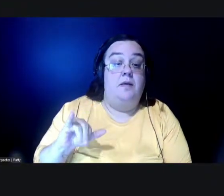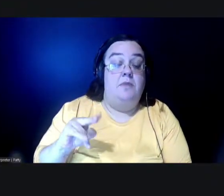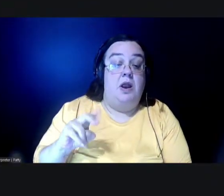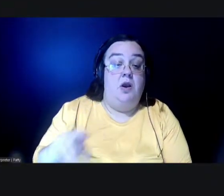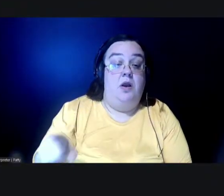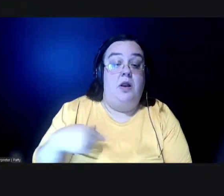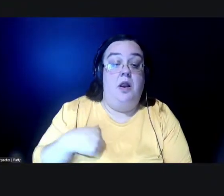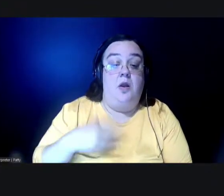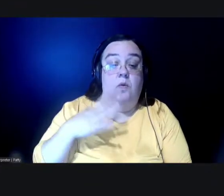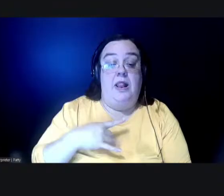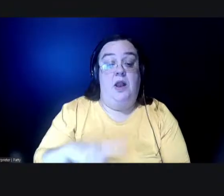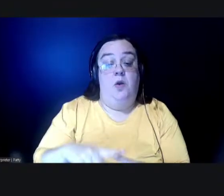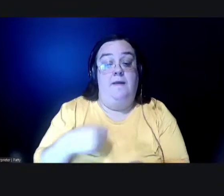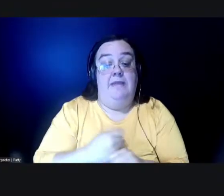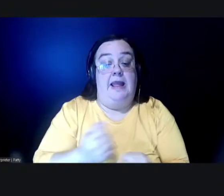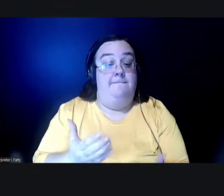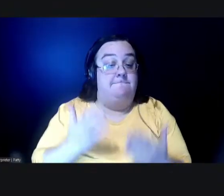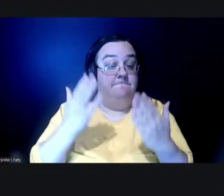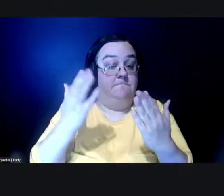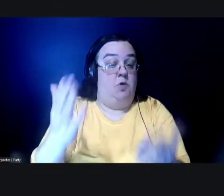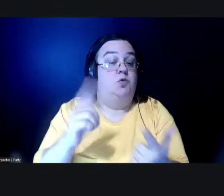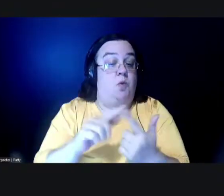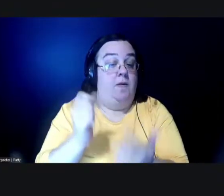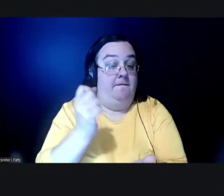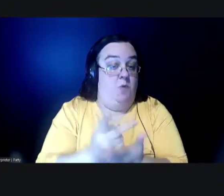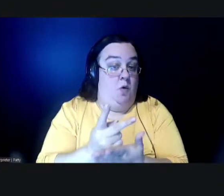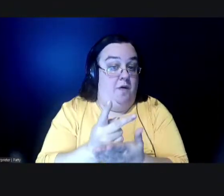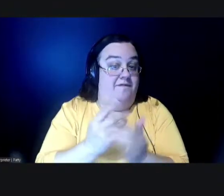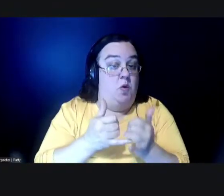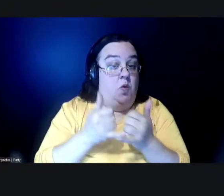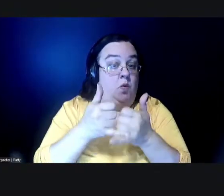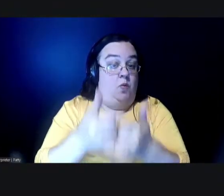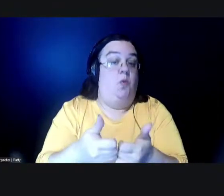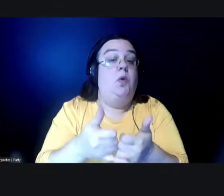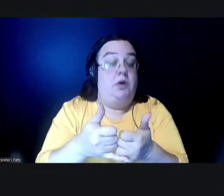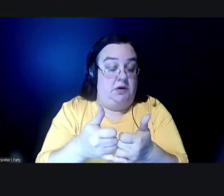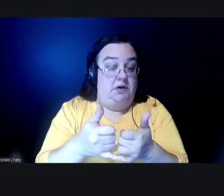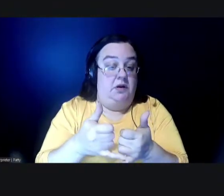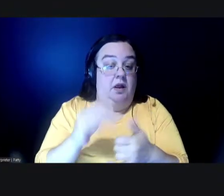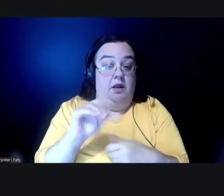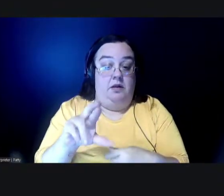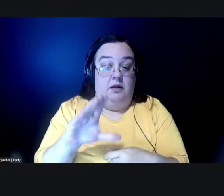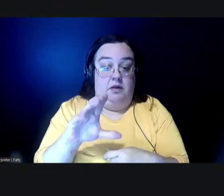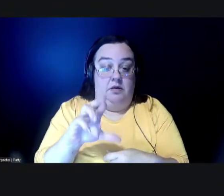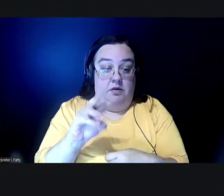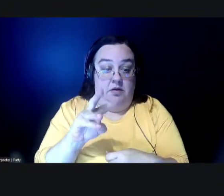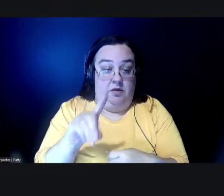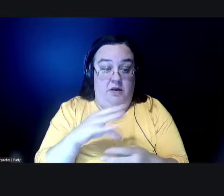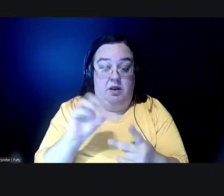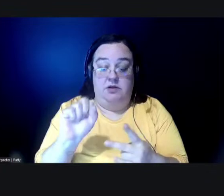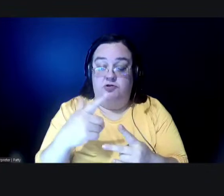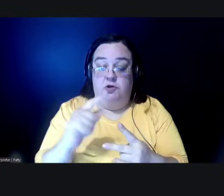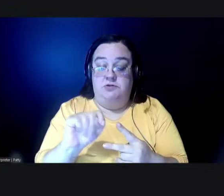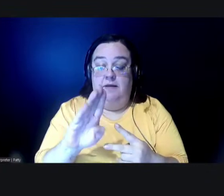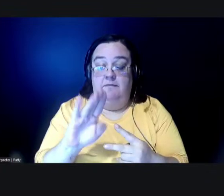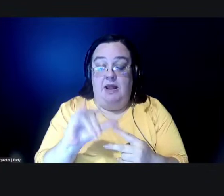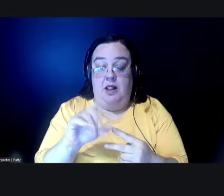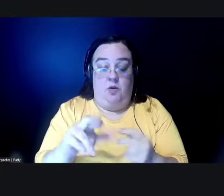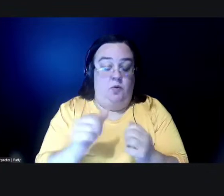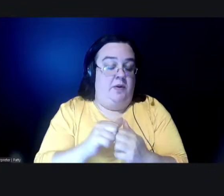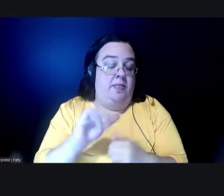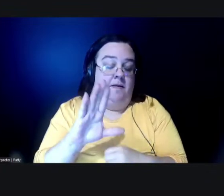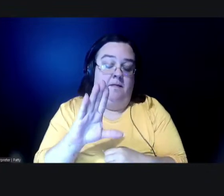to make a motion to approve awarding Mr. Crawford and Sergeant Byler with the bonus